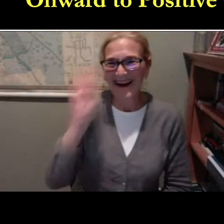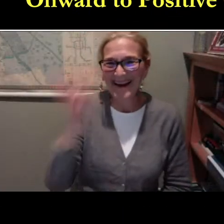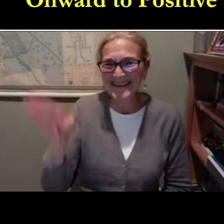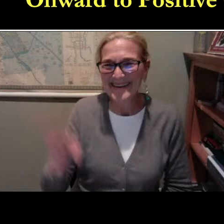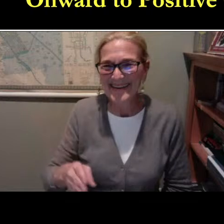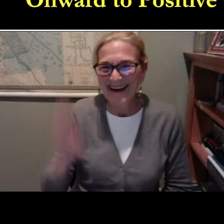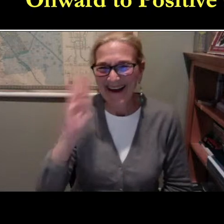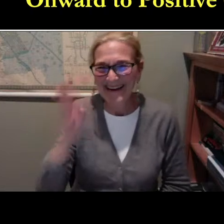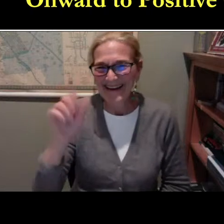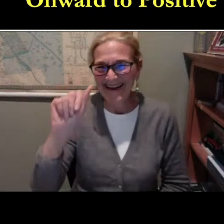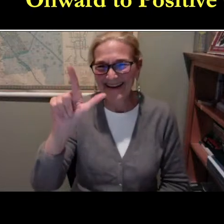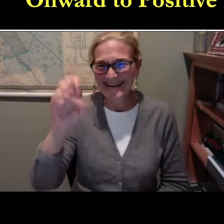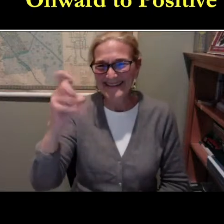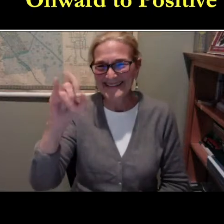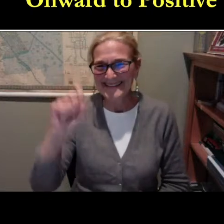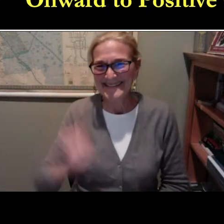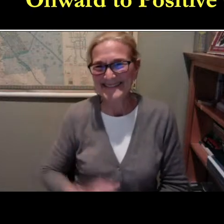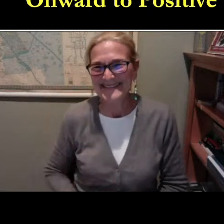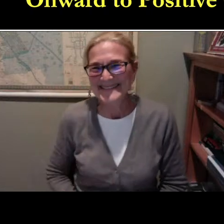to ask?